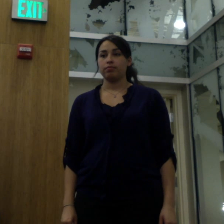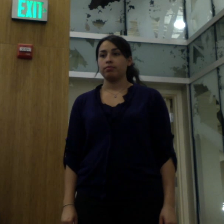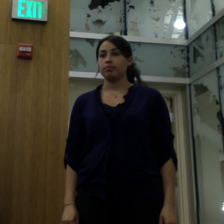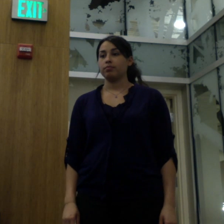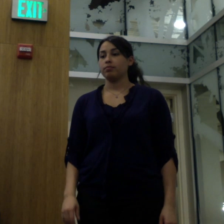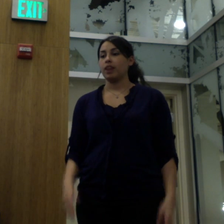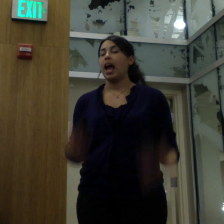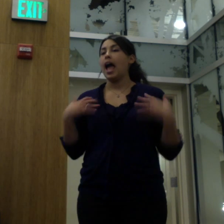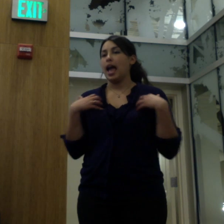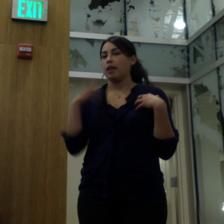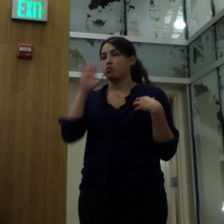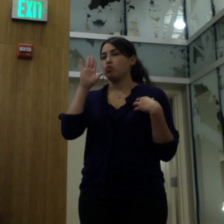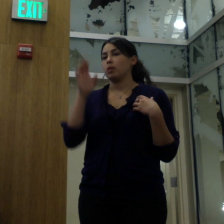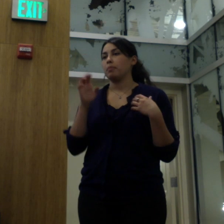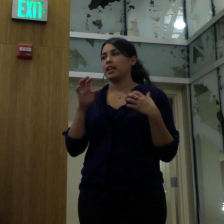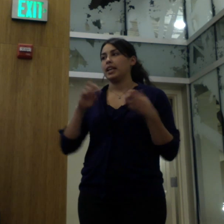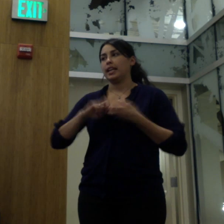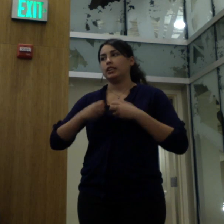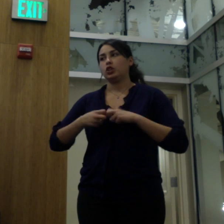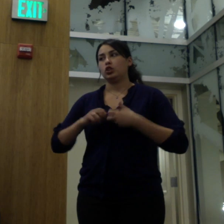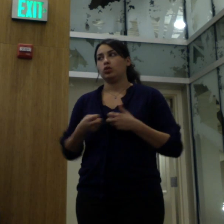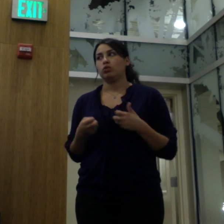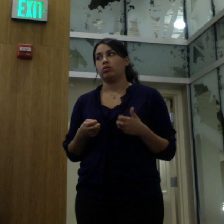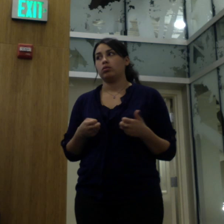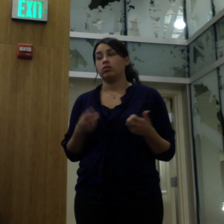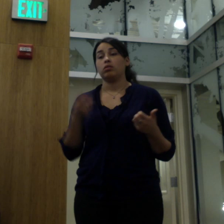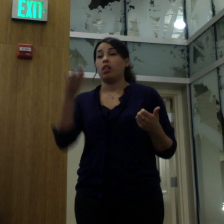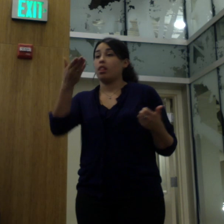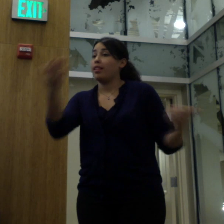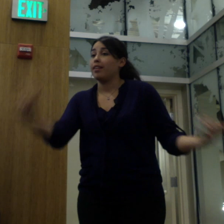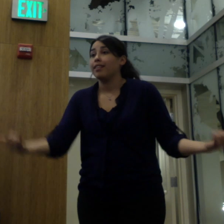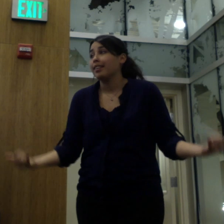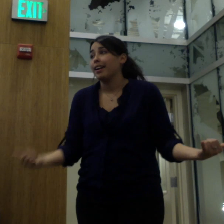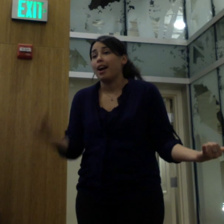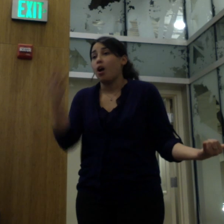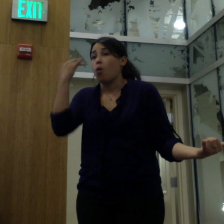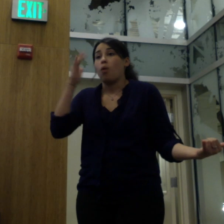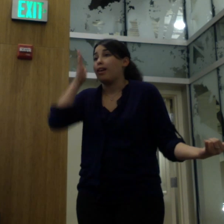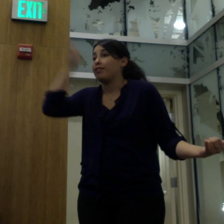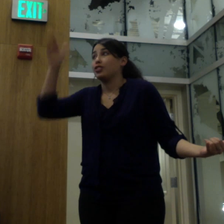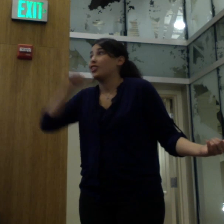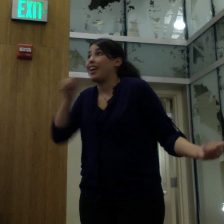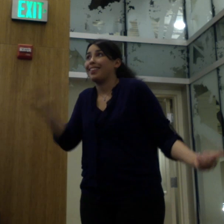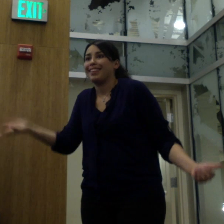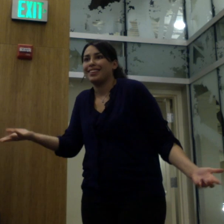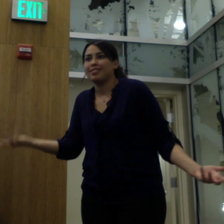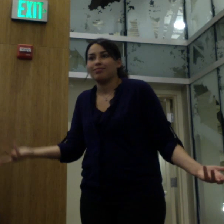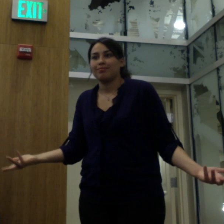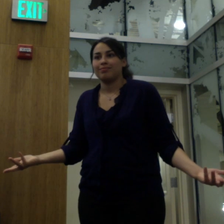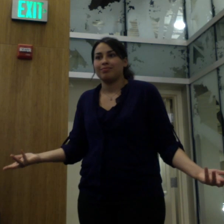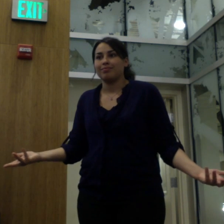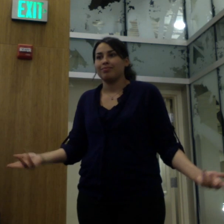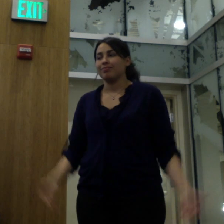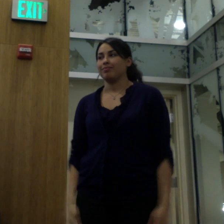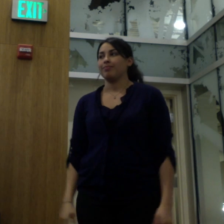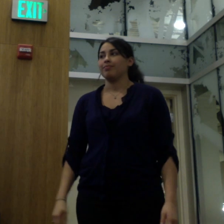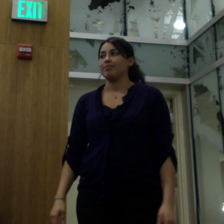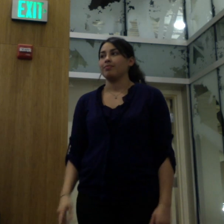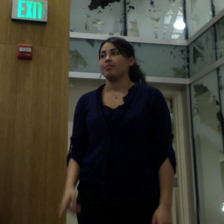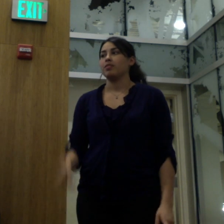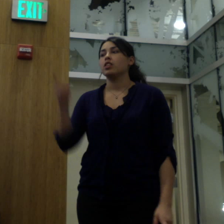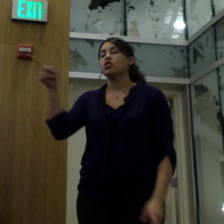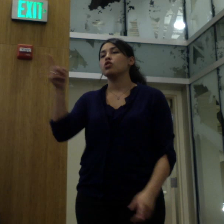Animals are going to be an issue. You know, they're there now. Why would they not be there after something happens? Put